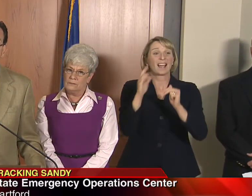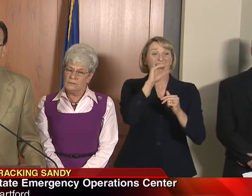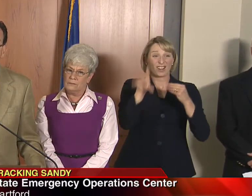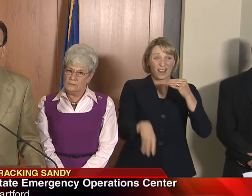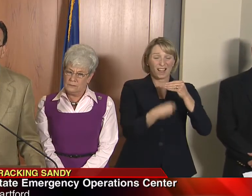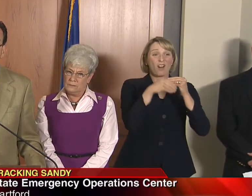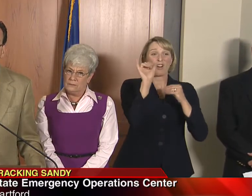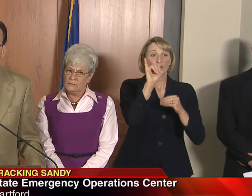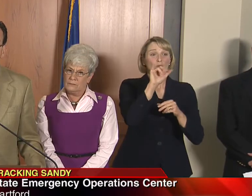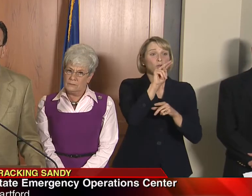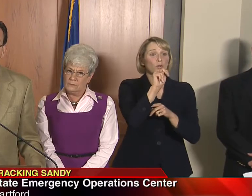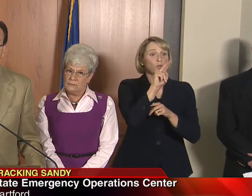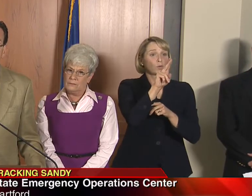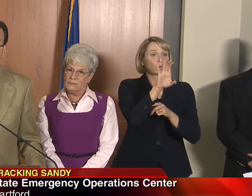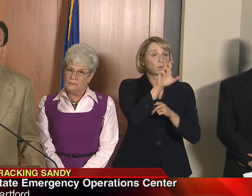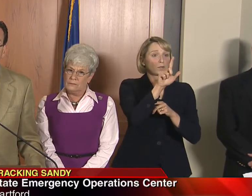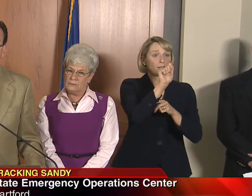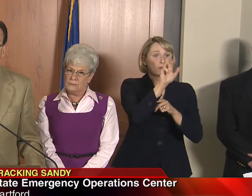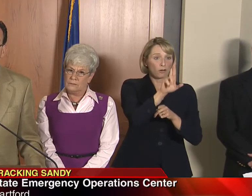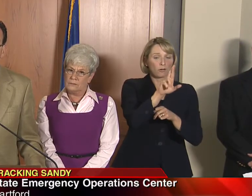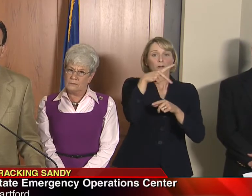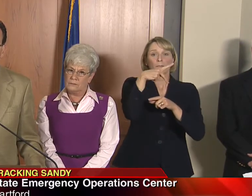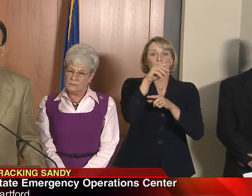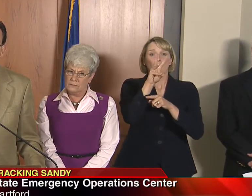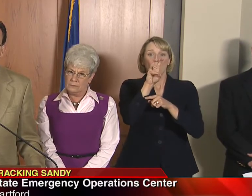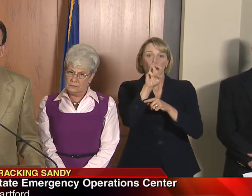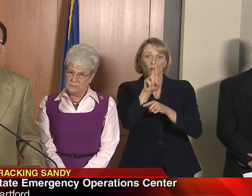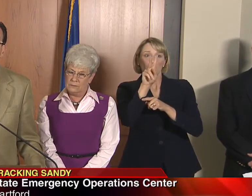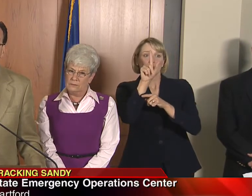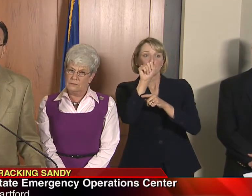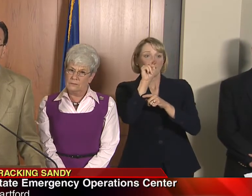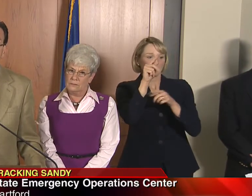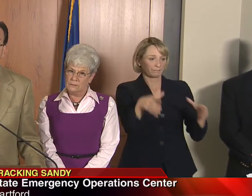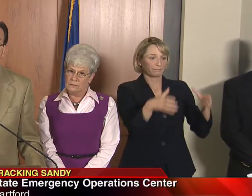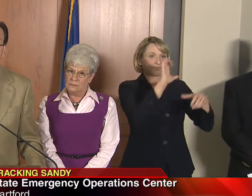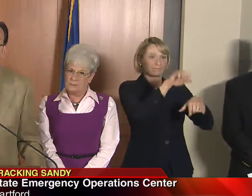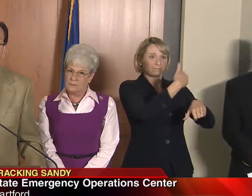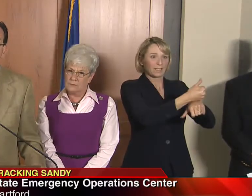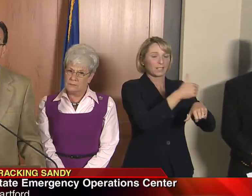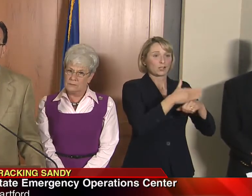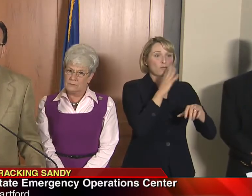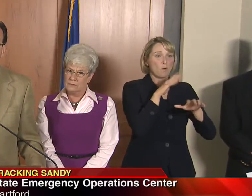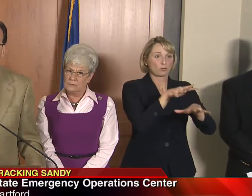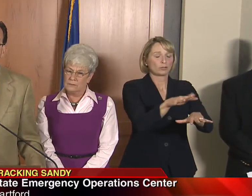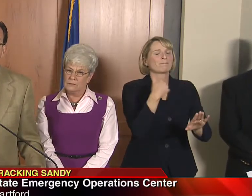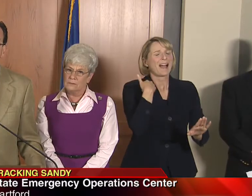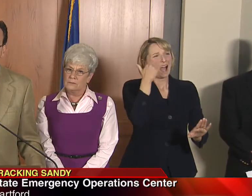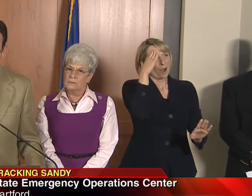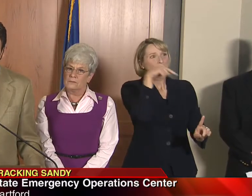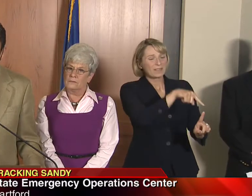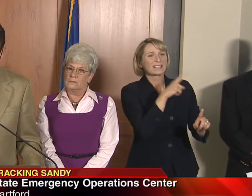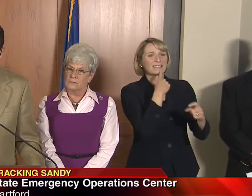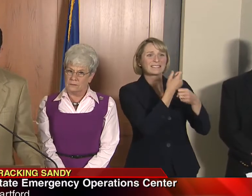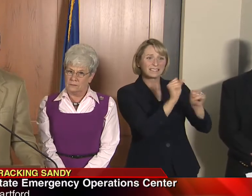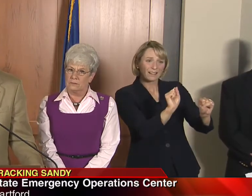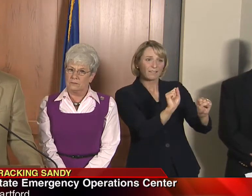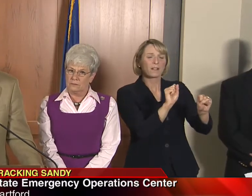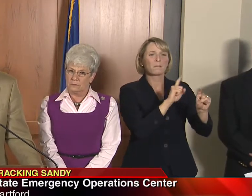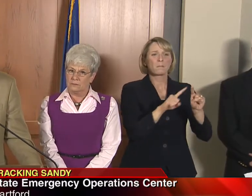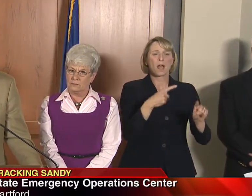power plant complex. Now, I know those things are substantially sound. However, has the Dominion